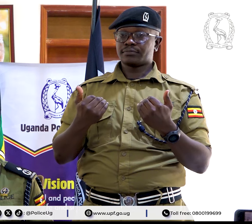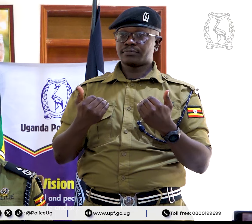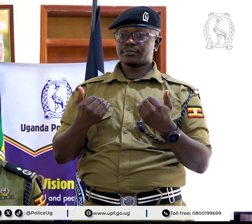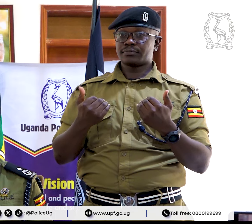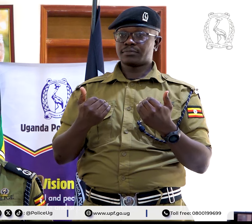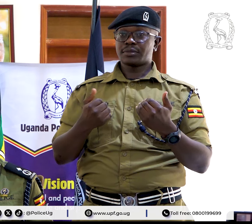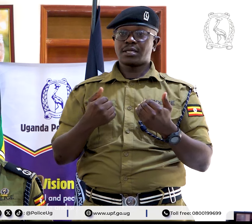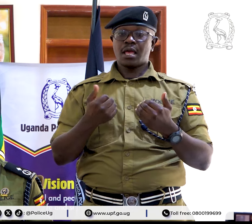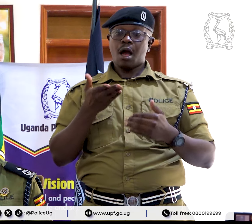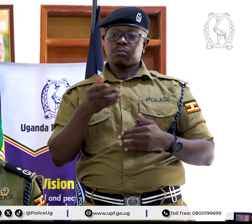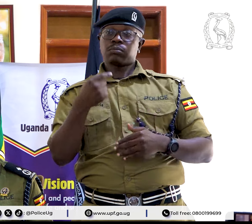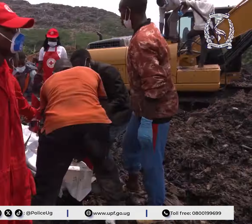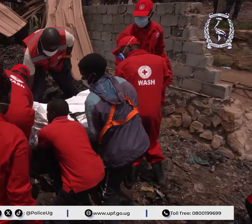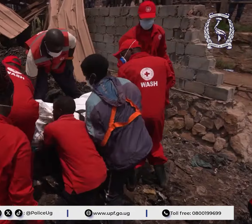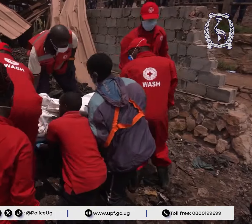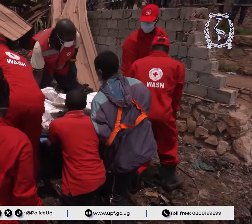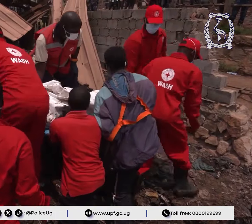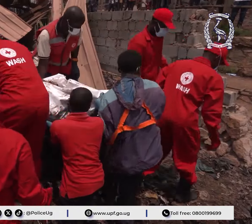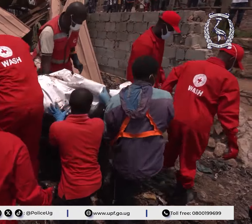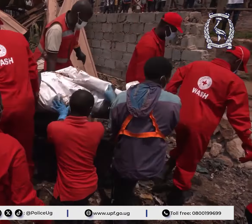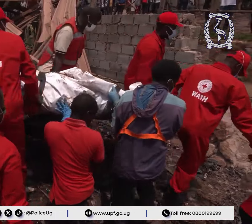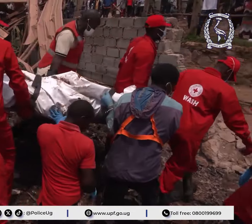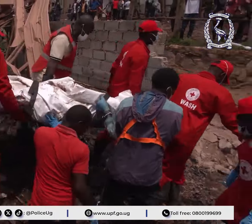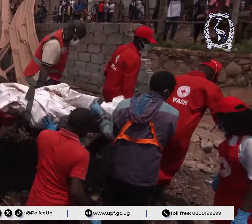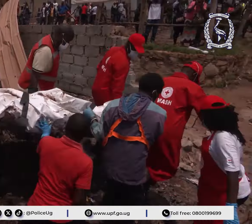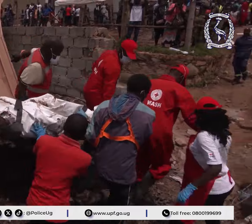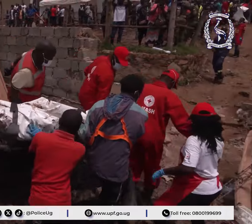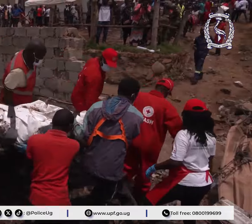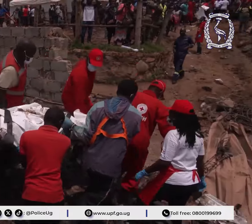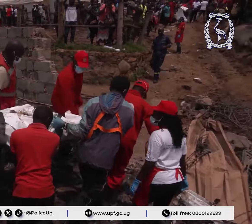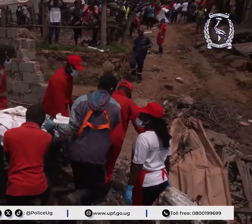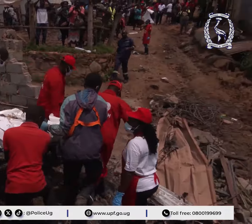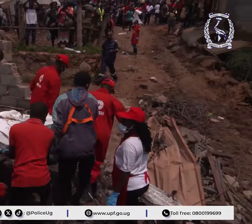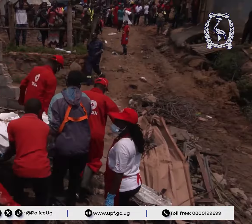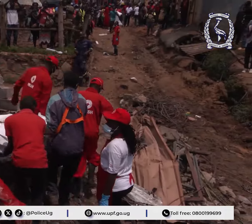has 21 bodies as having been retrieved